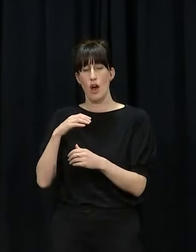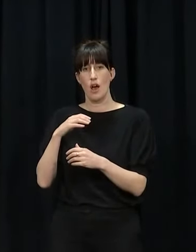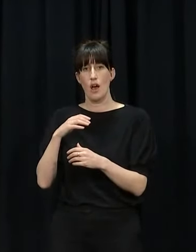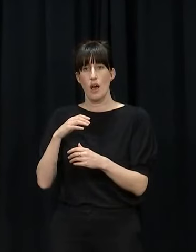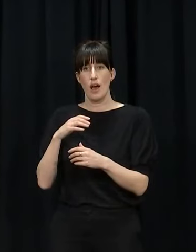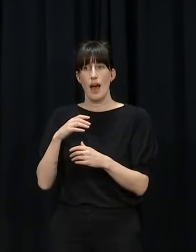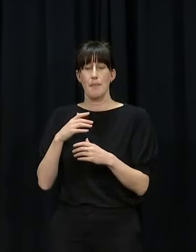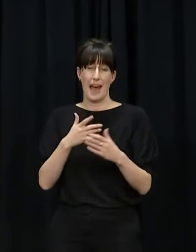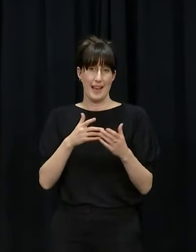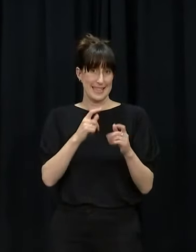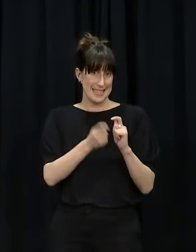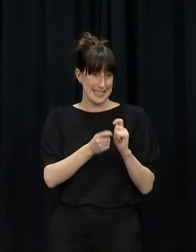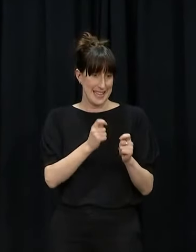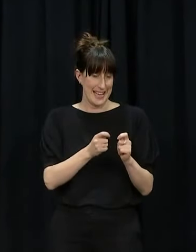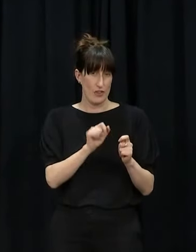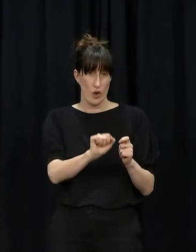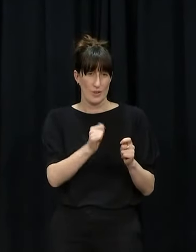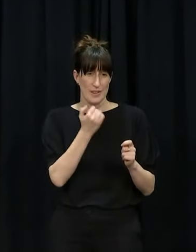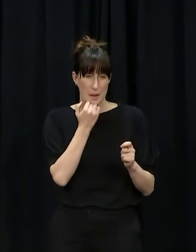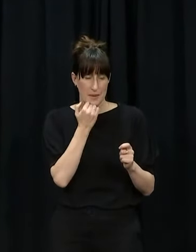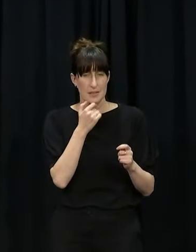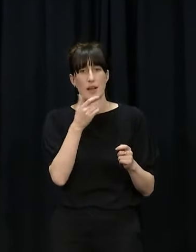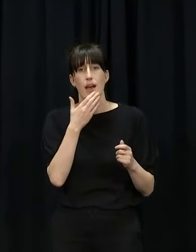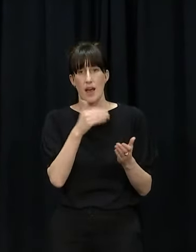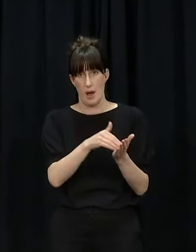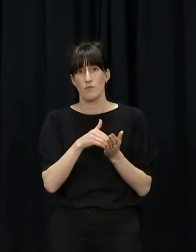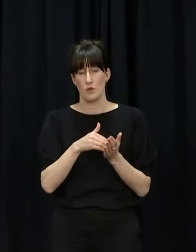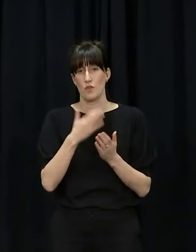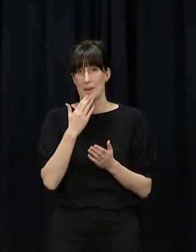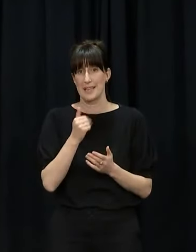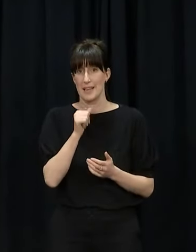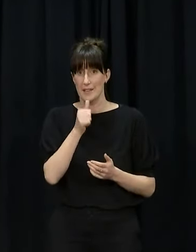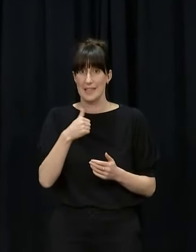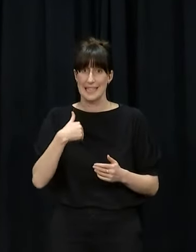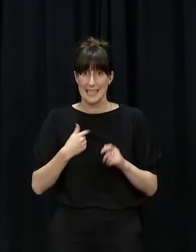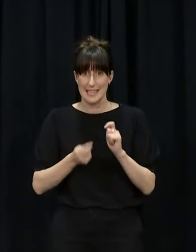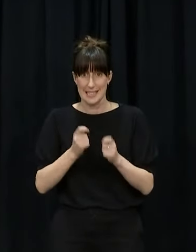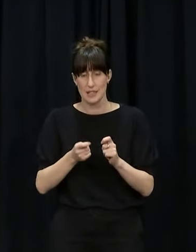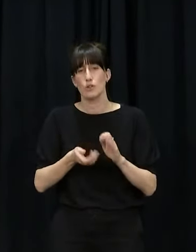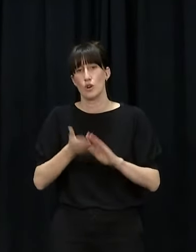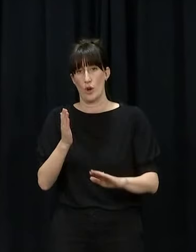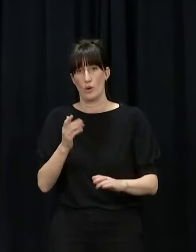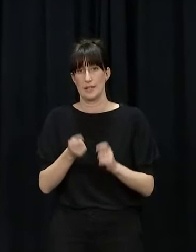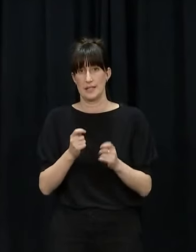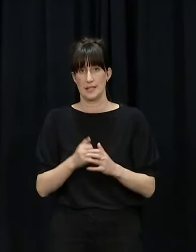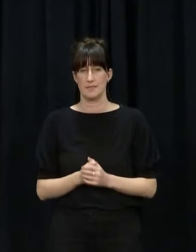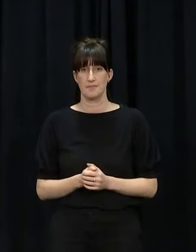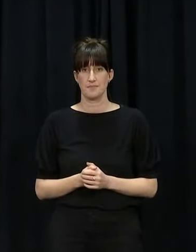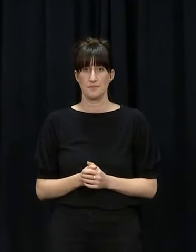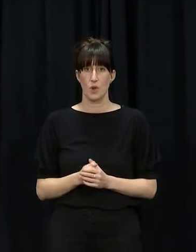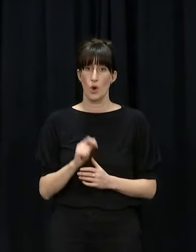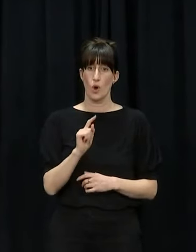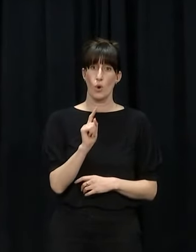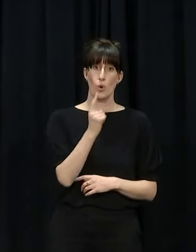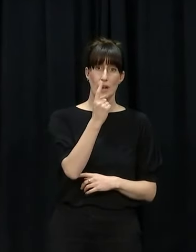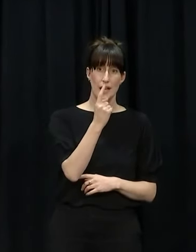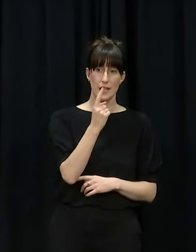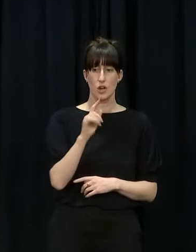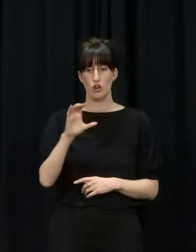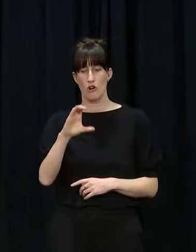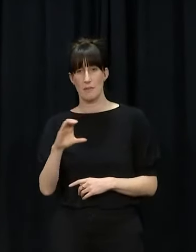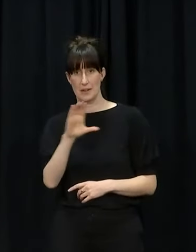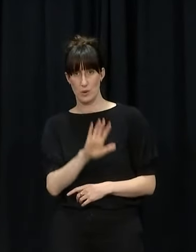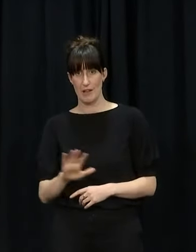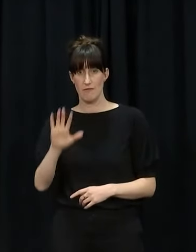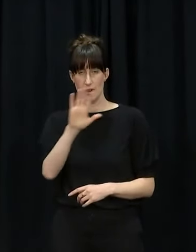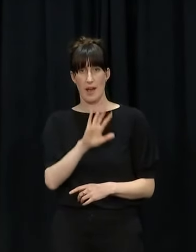if you have symptoms, please get tested. There's a lot of contact tracing work happening across Auckland and the Coromandel, and that